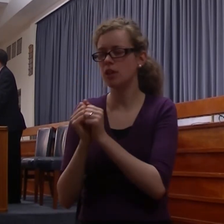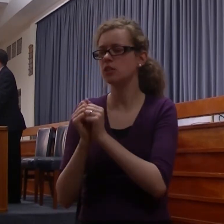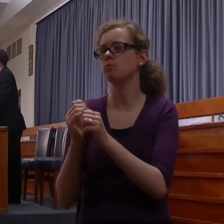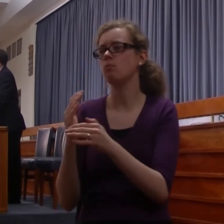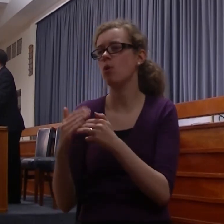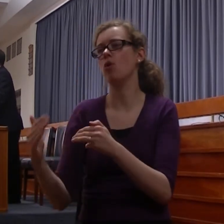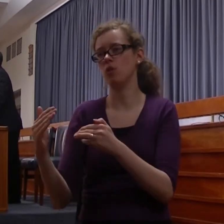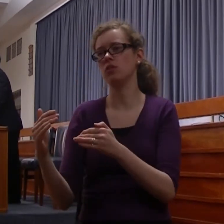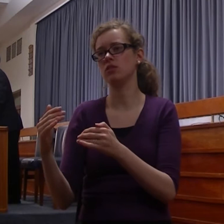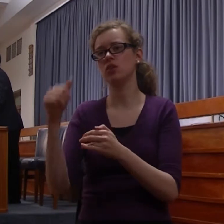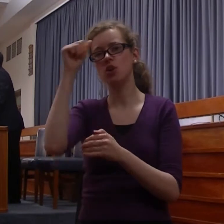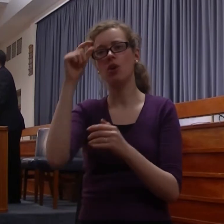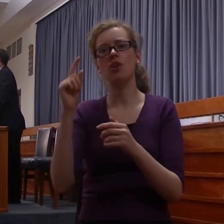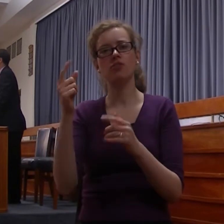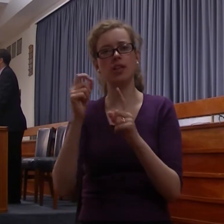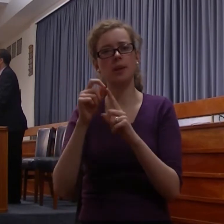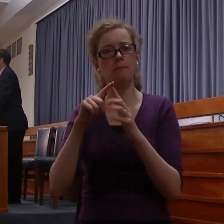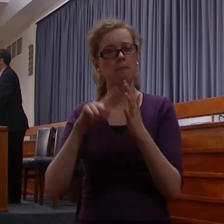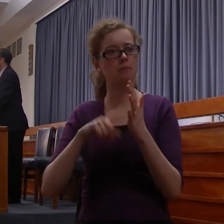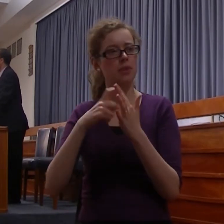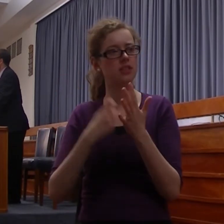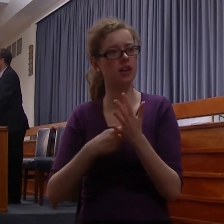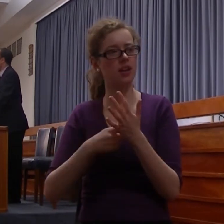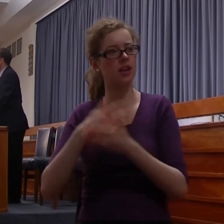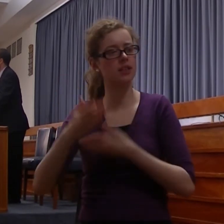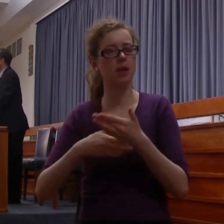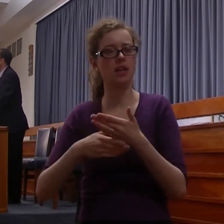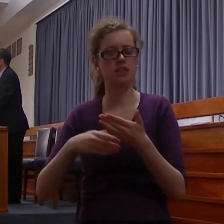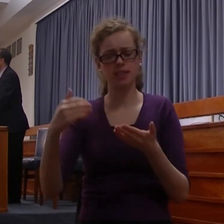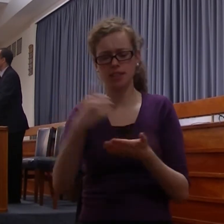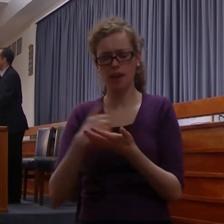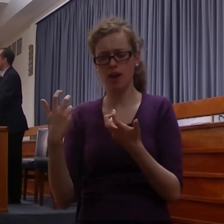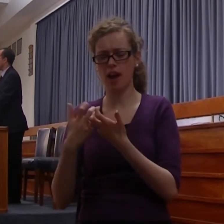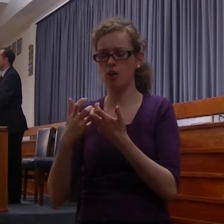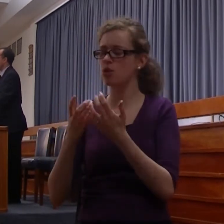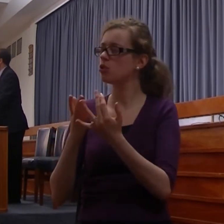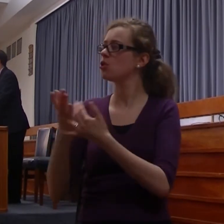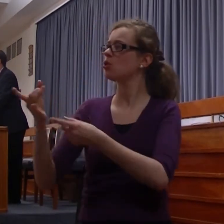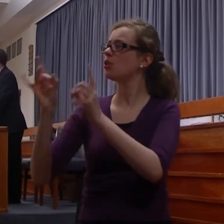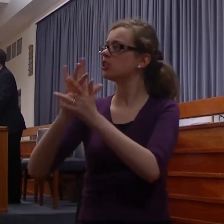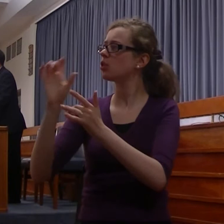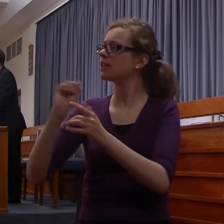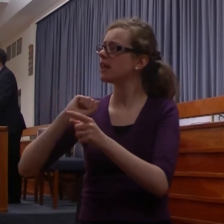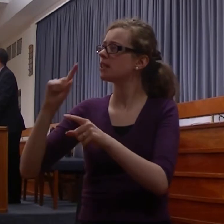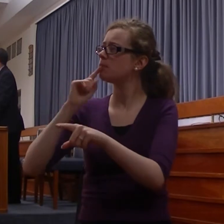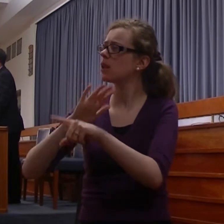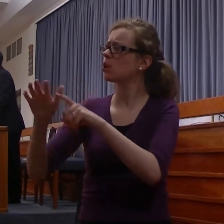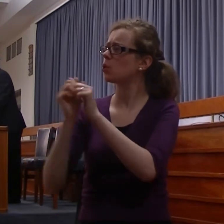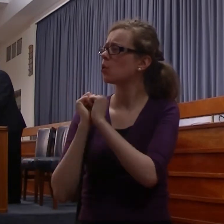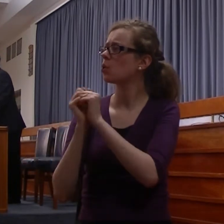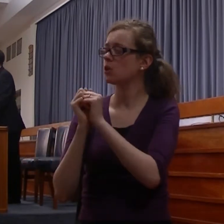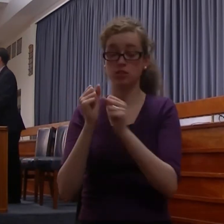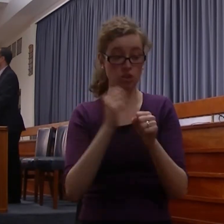more precious than gold and silver, because 1 Peter chapter 1 tells us that we have been redeemed by